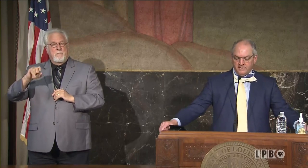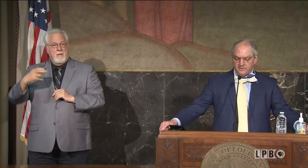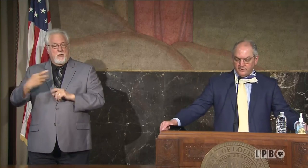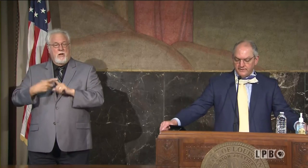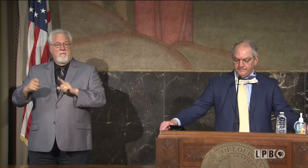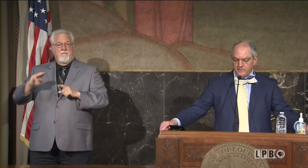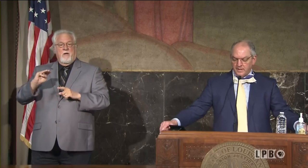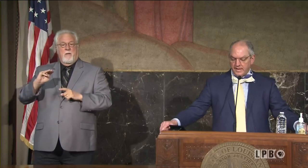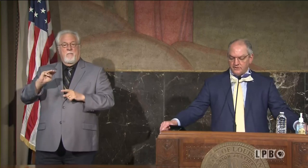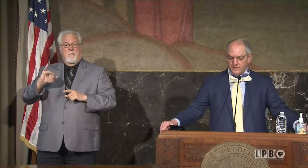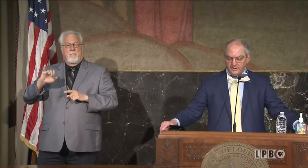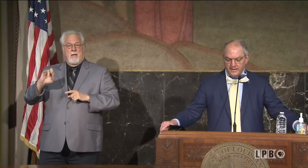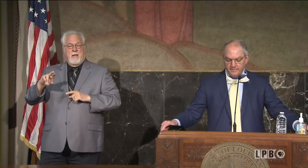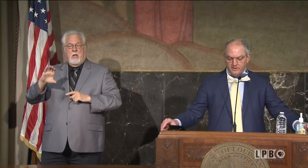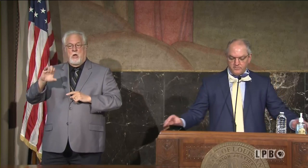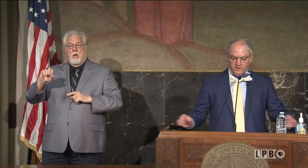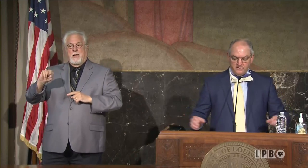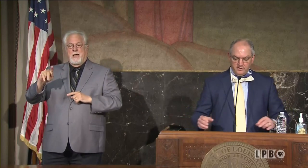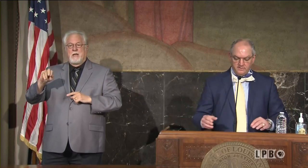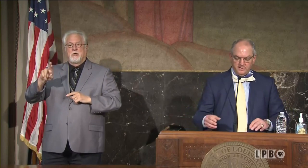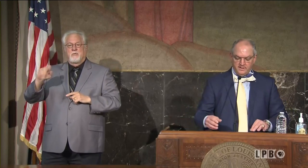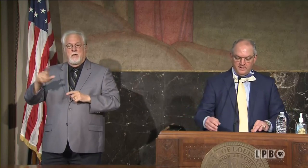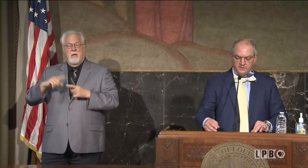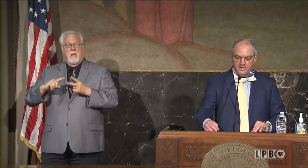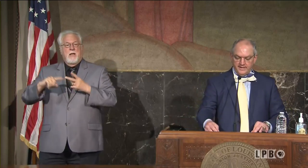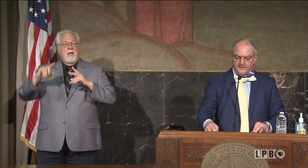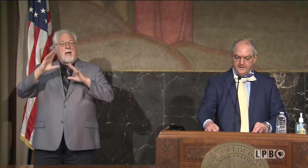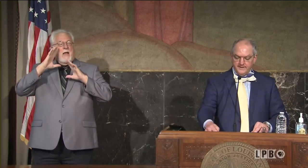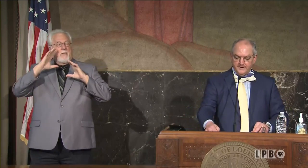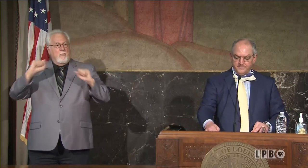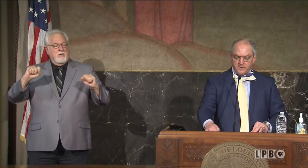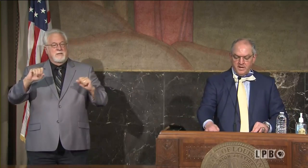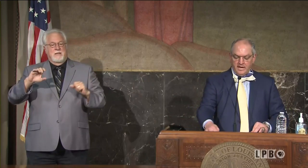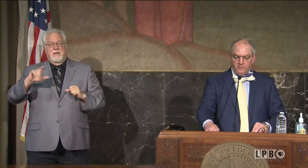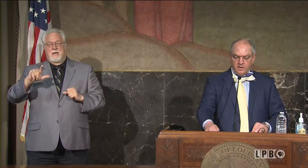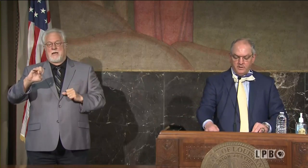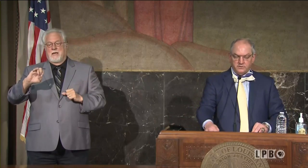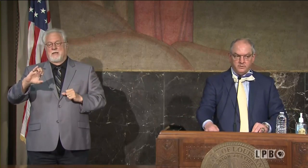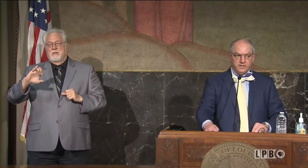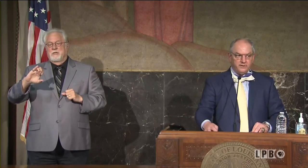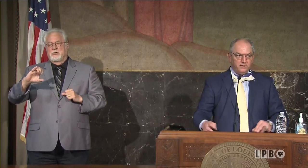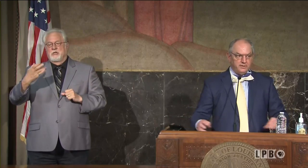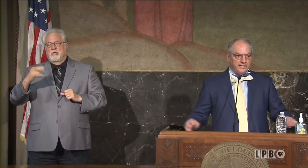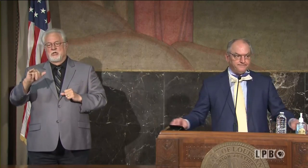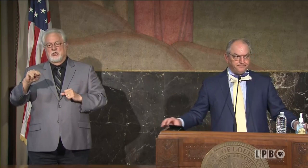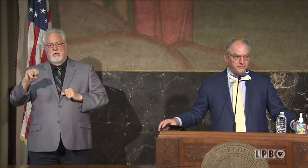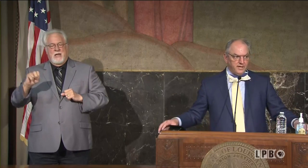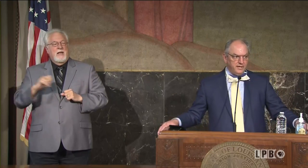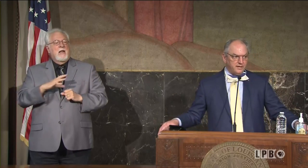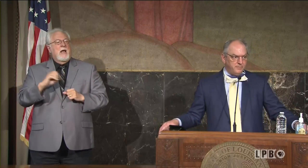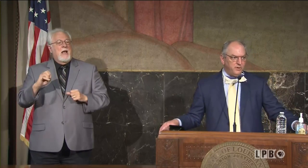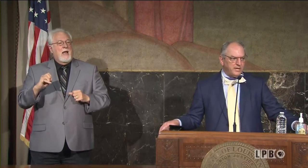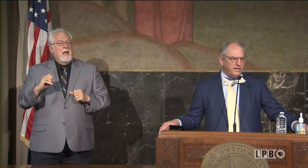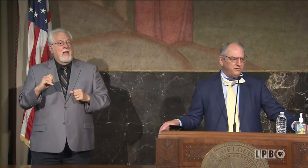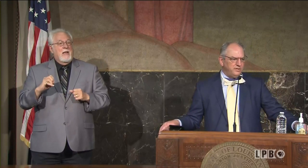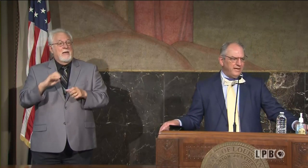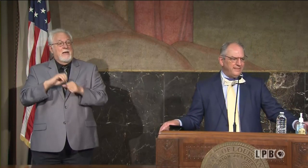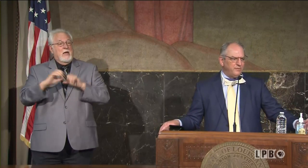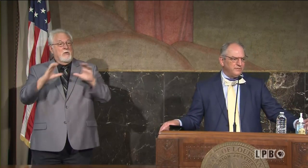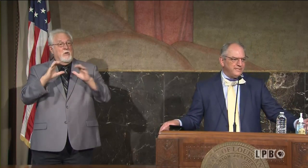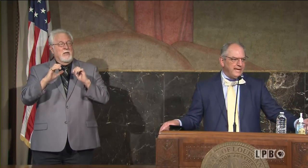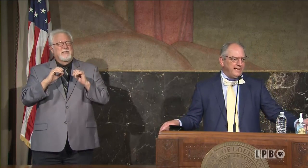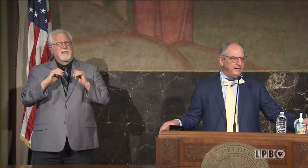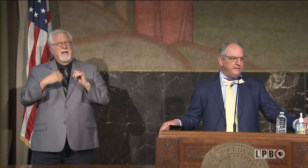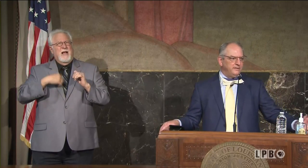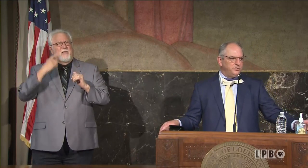Mayor Latoya Cantrell and Parish President Cynthia Lee Shang. I would also tell you that in a communication, I